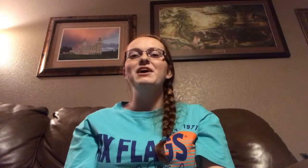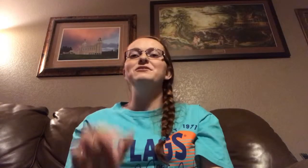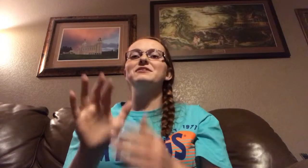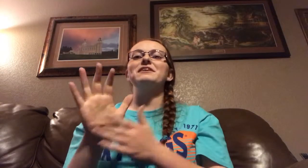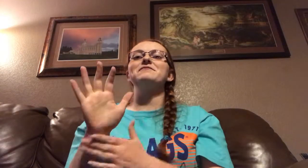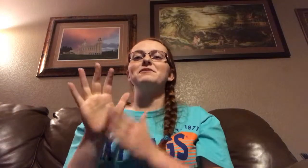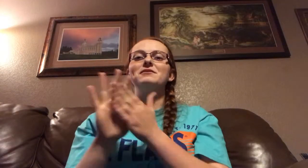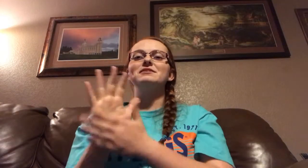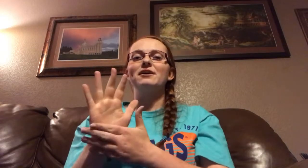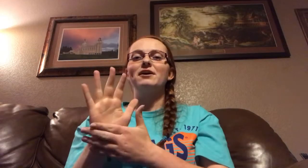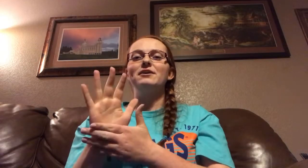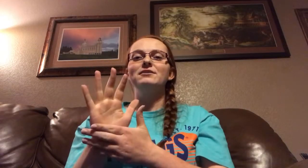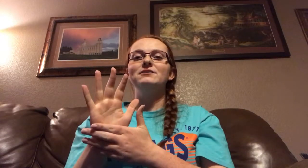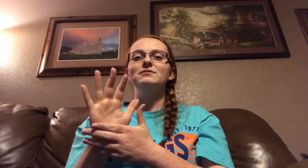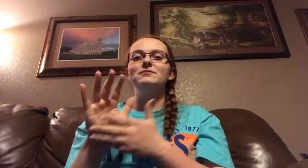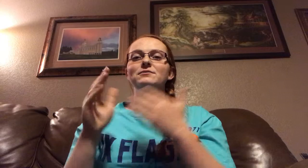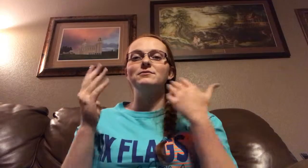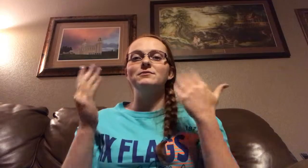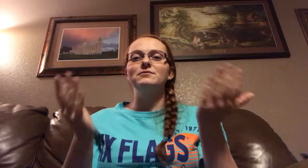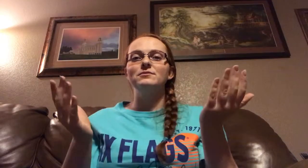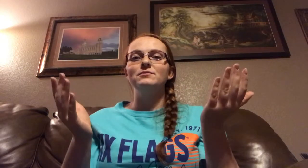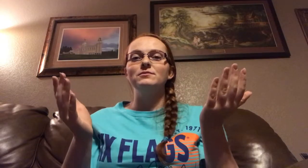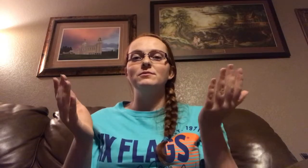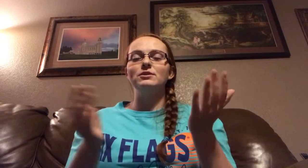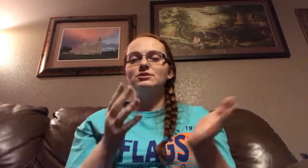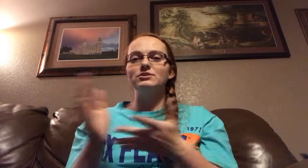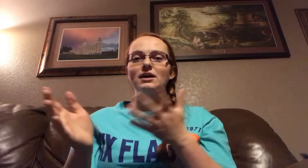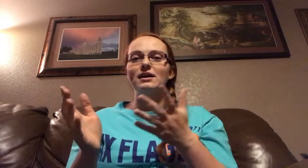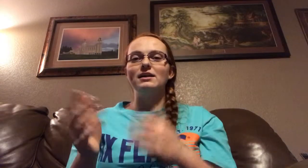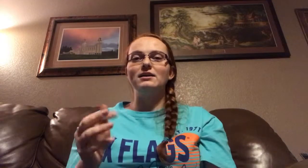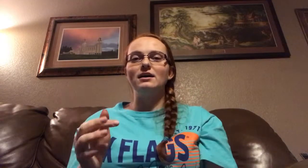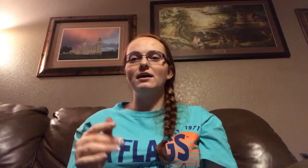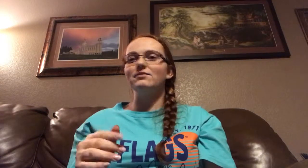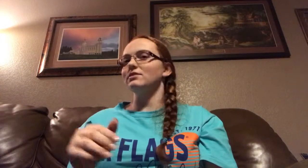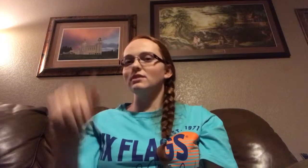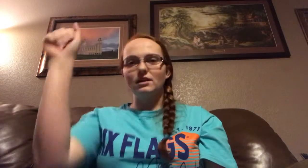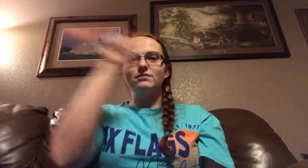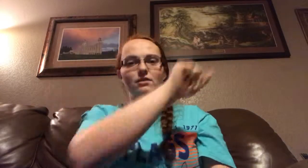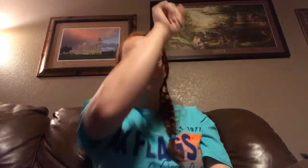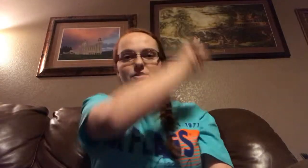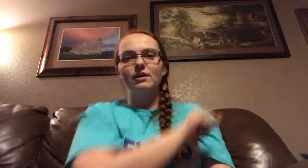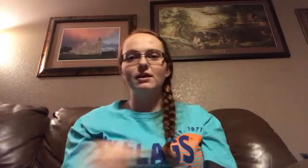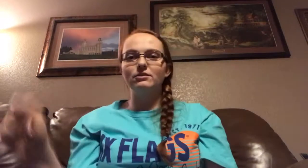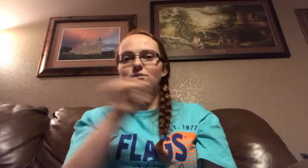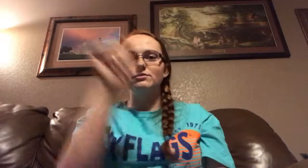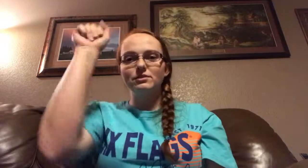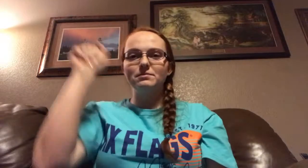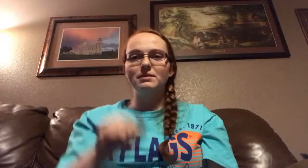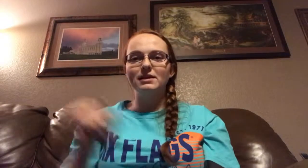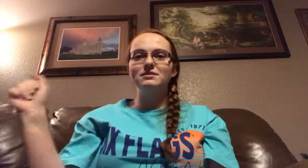so they can focus on what you're signing and not having to like follow your hand all over the place.